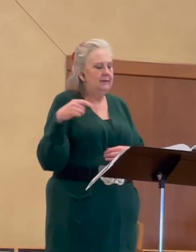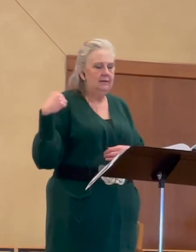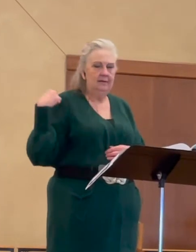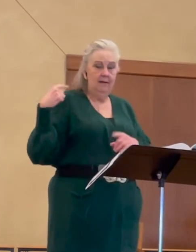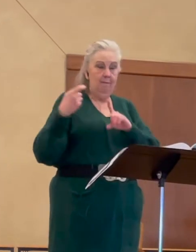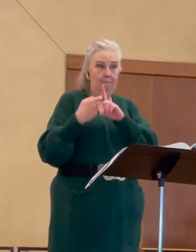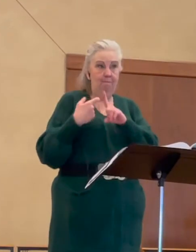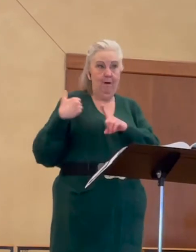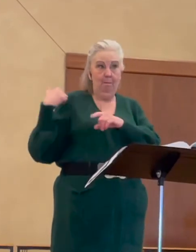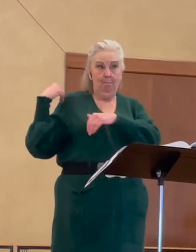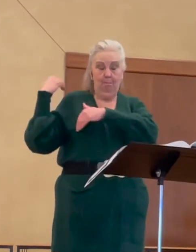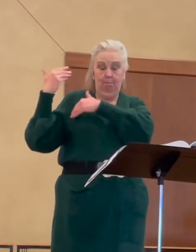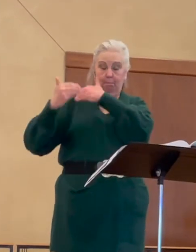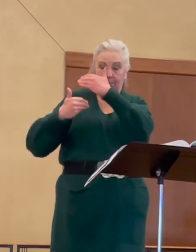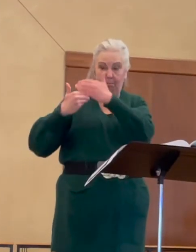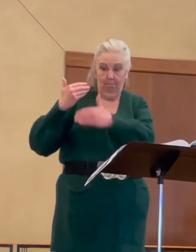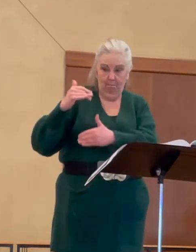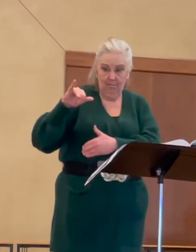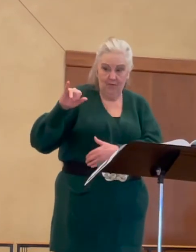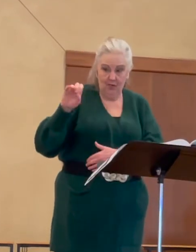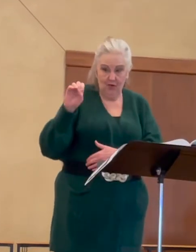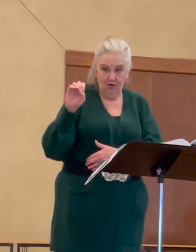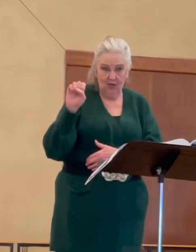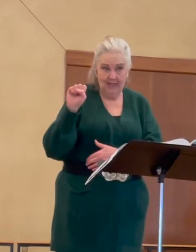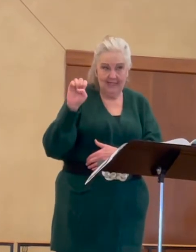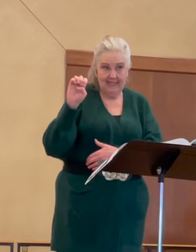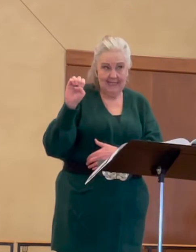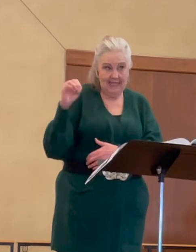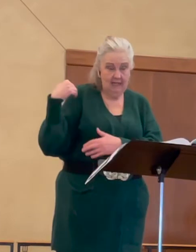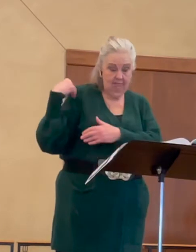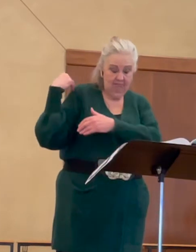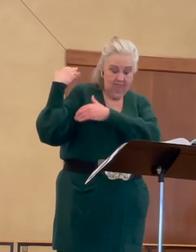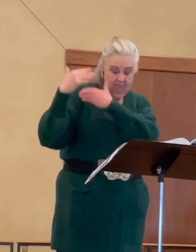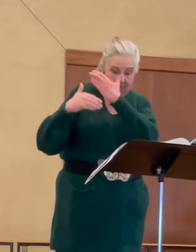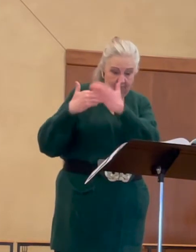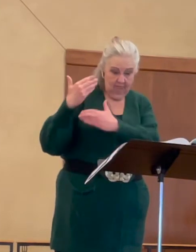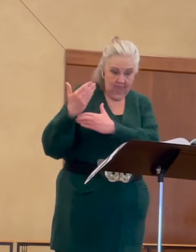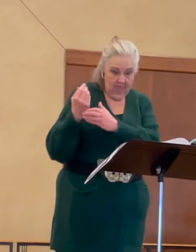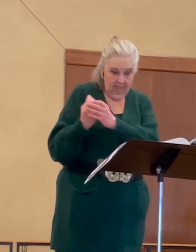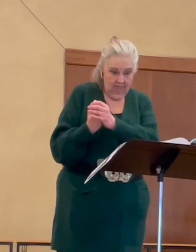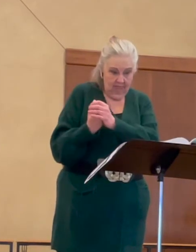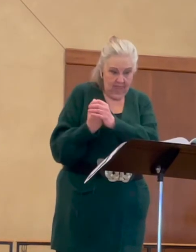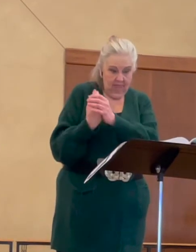Jesse. And a branch shall grow out of its roots.